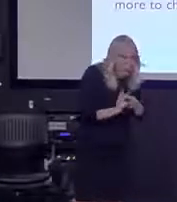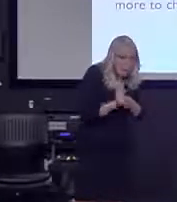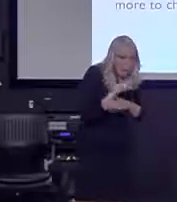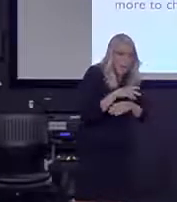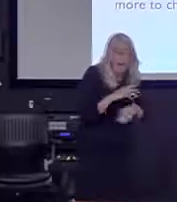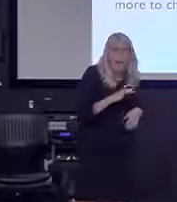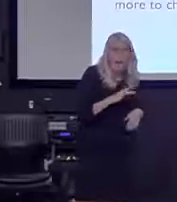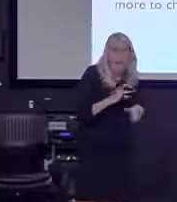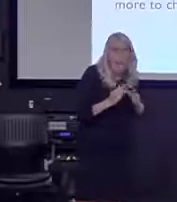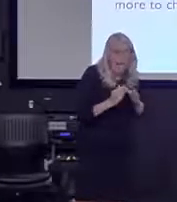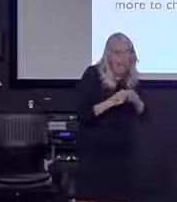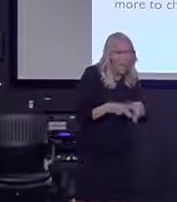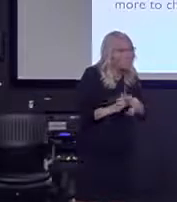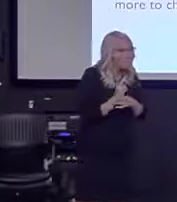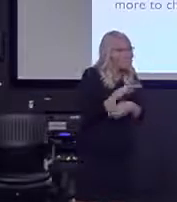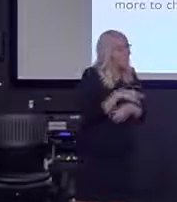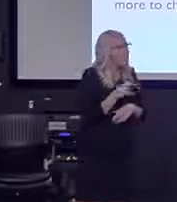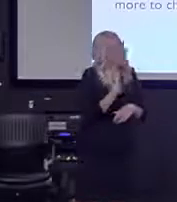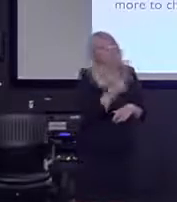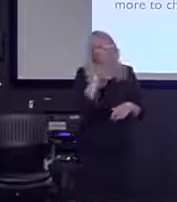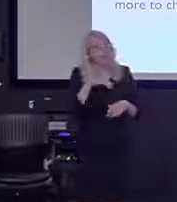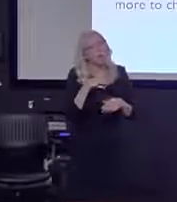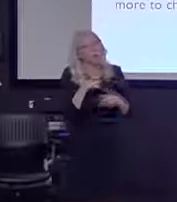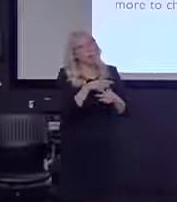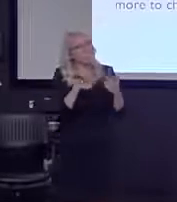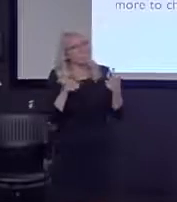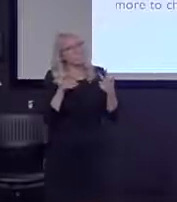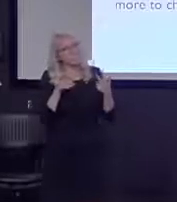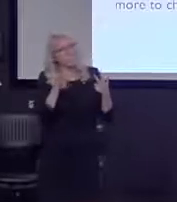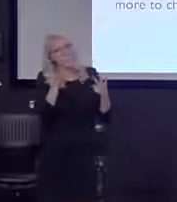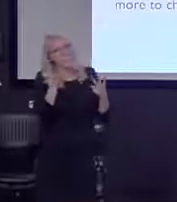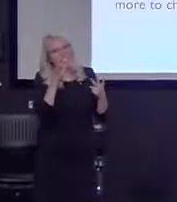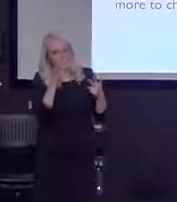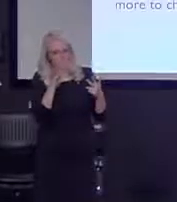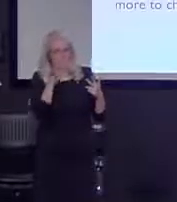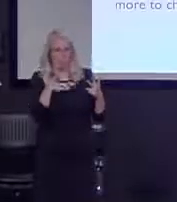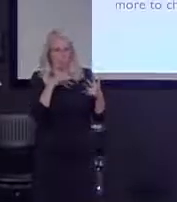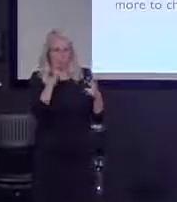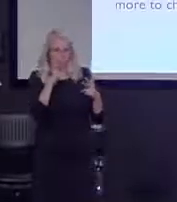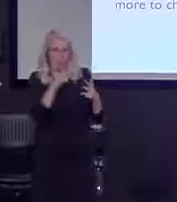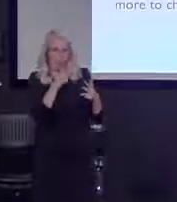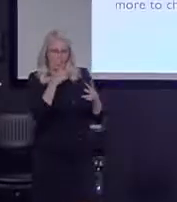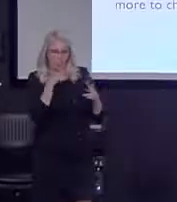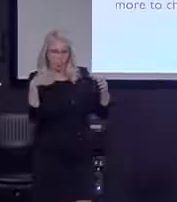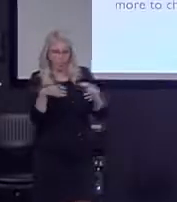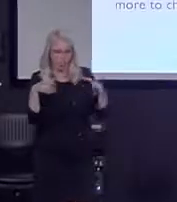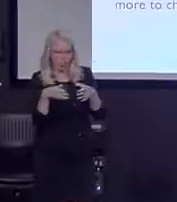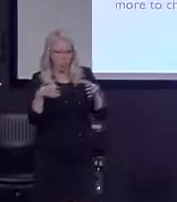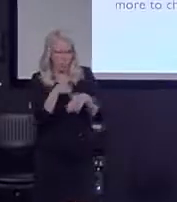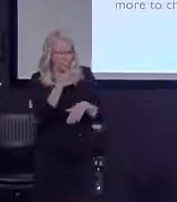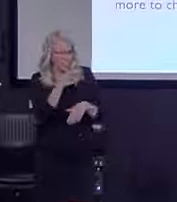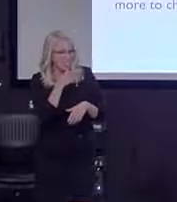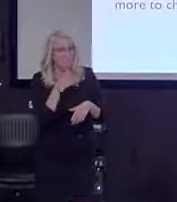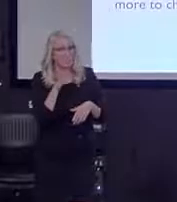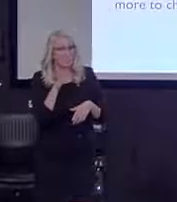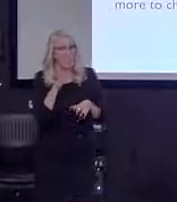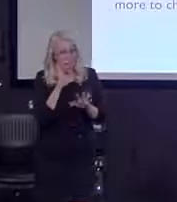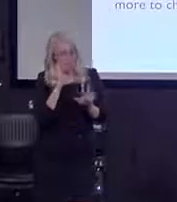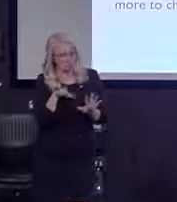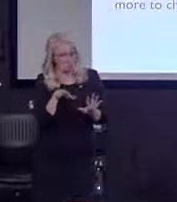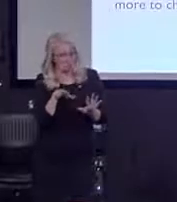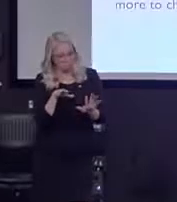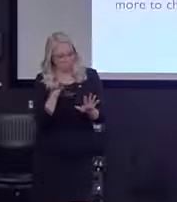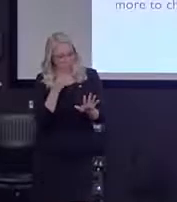Yes. So we know these are ladies who lunch. We know that. But still, we wanted to